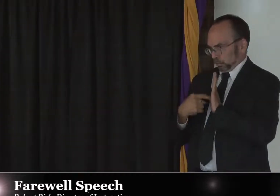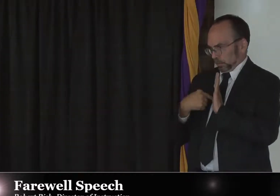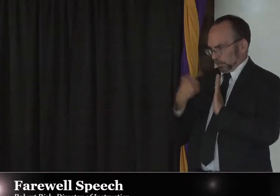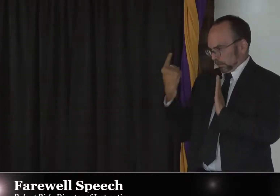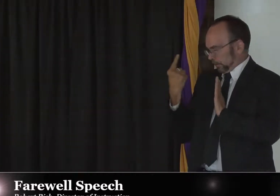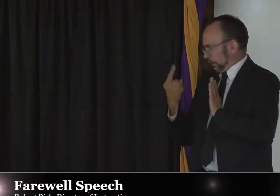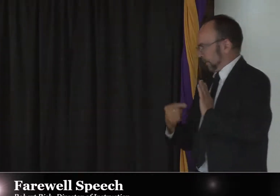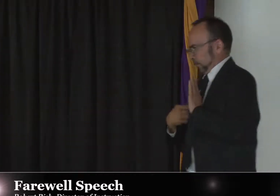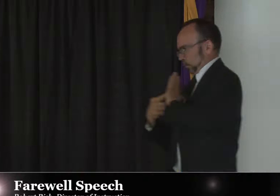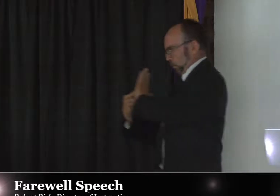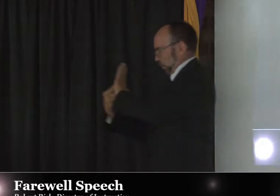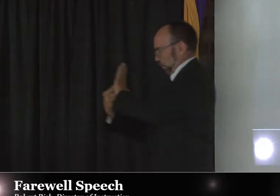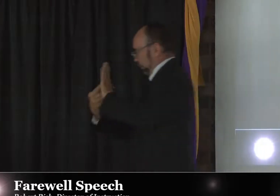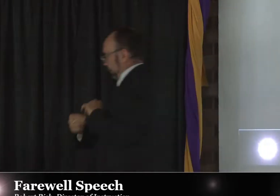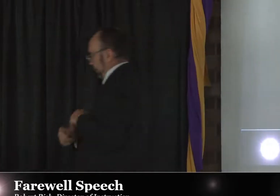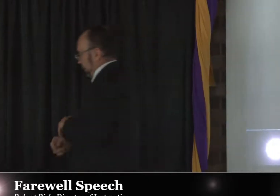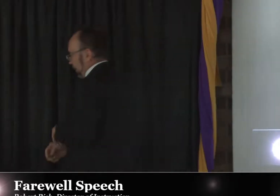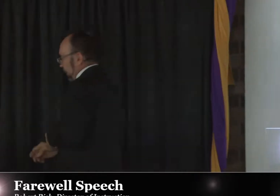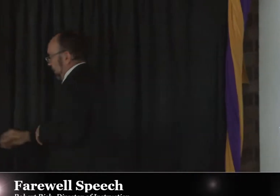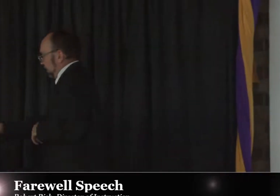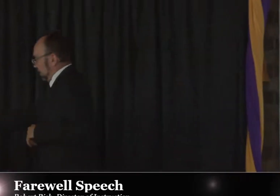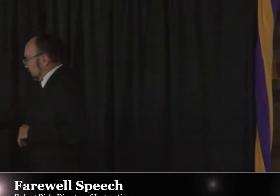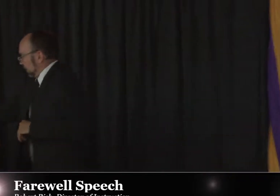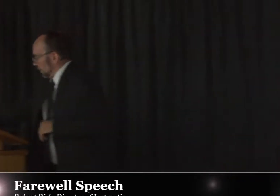She showed me something, and I'm going to show you something.